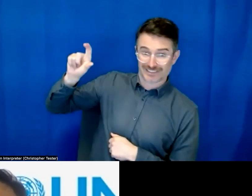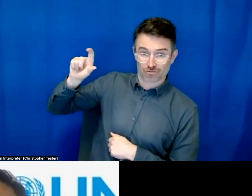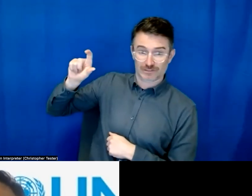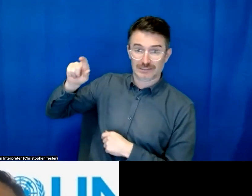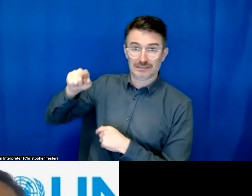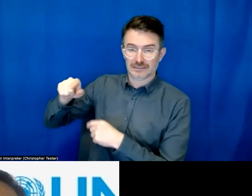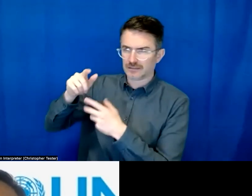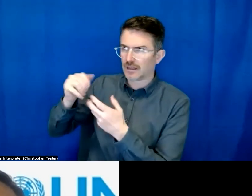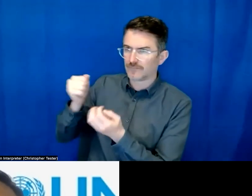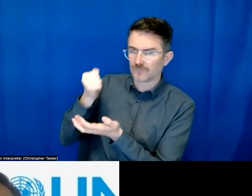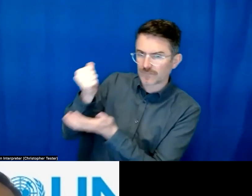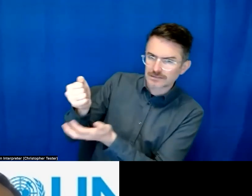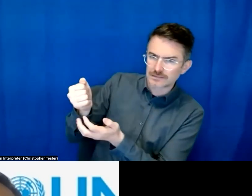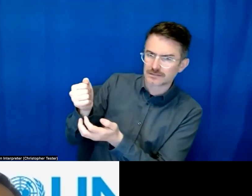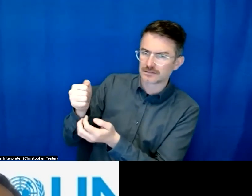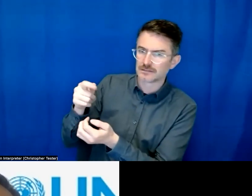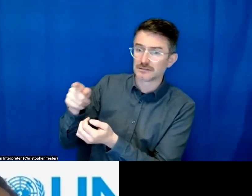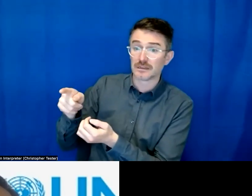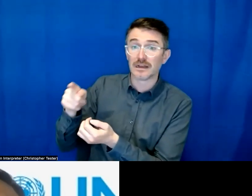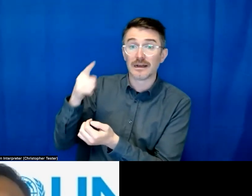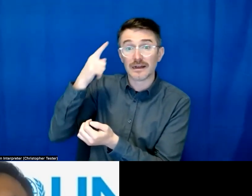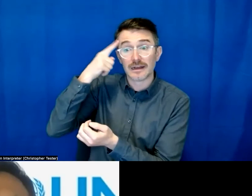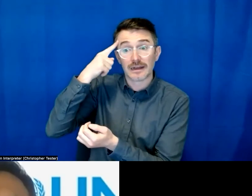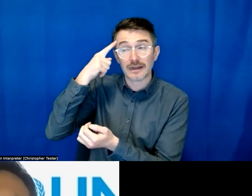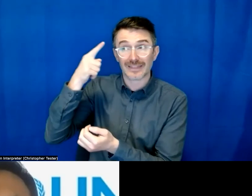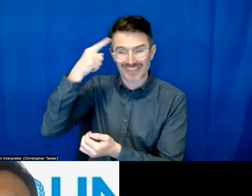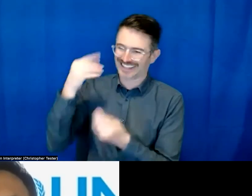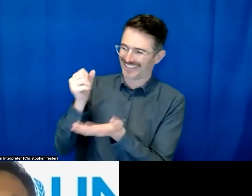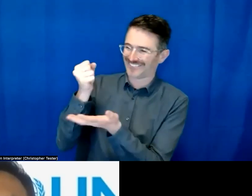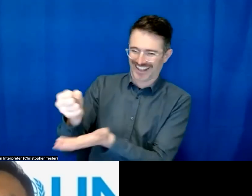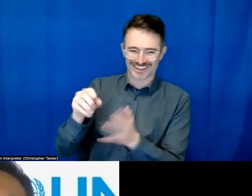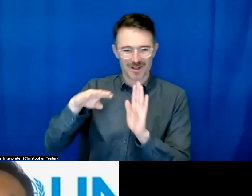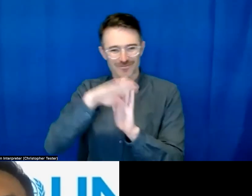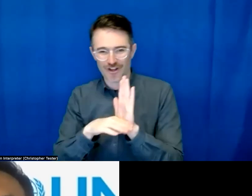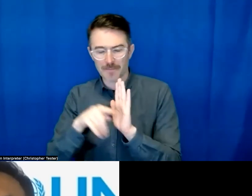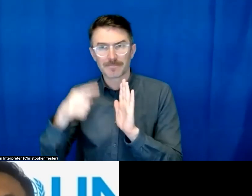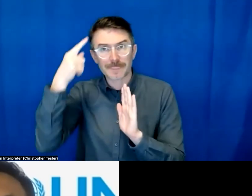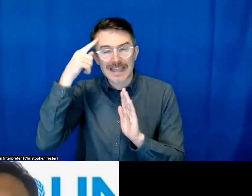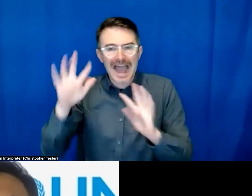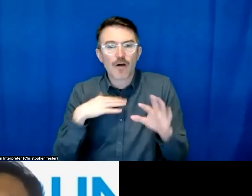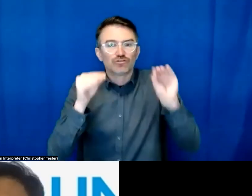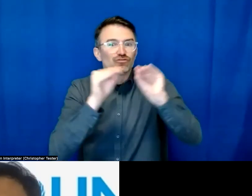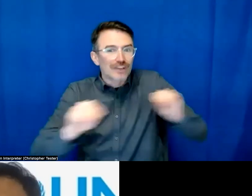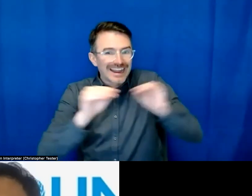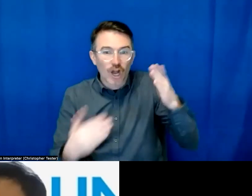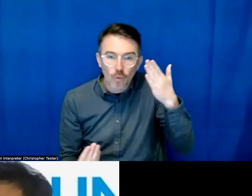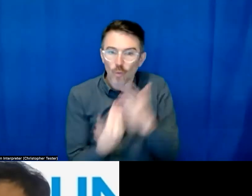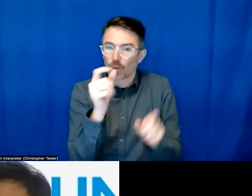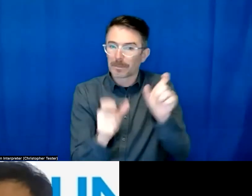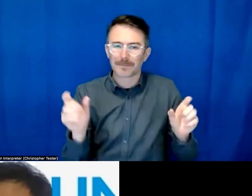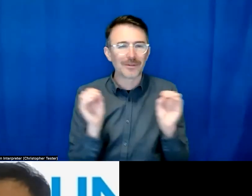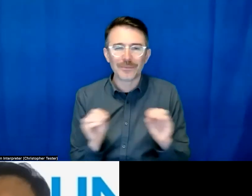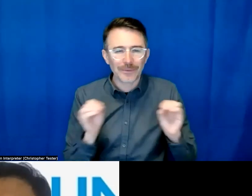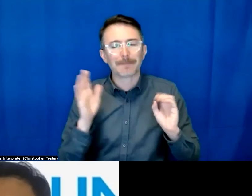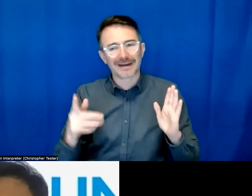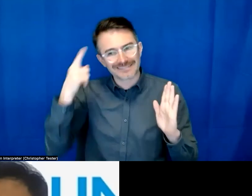building. Therefore, a number of very, very sort of routine queries are not made often because of the lack